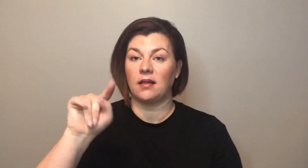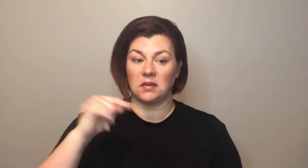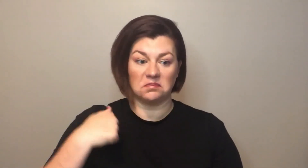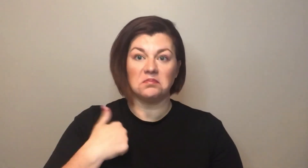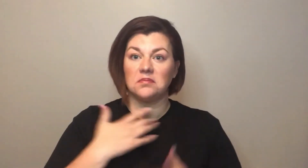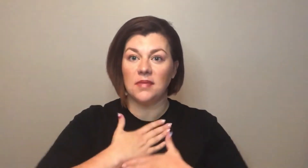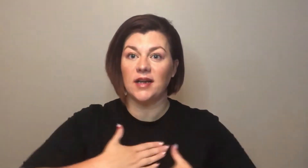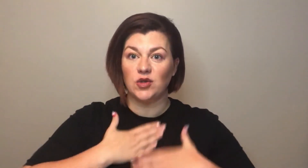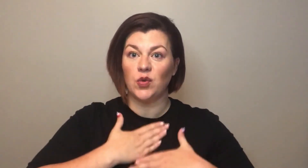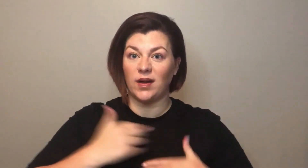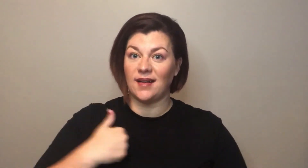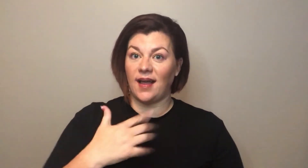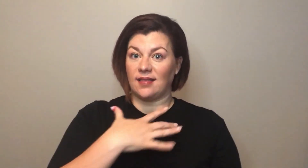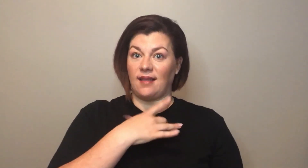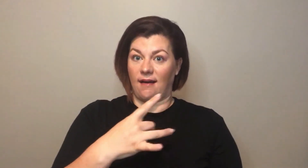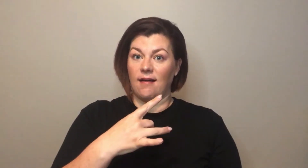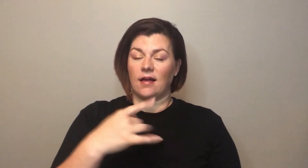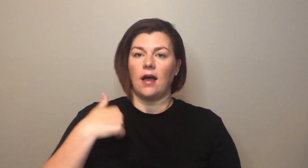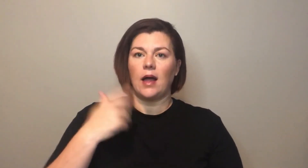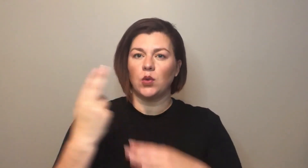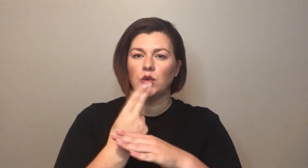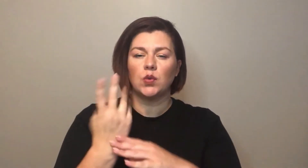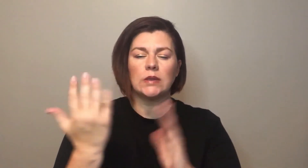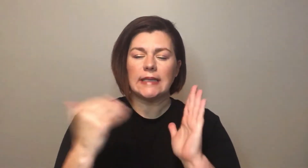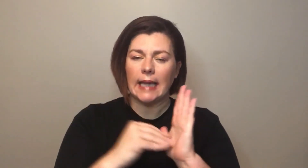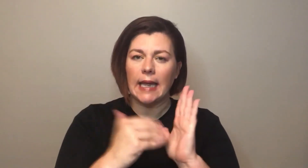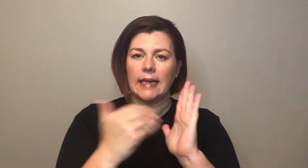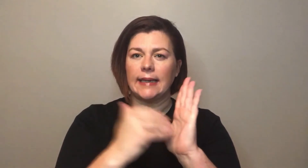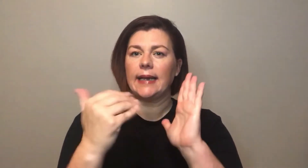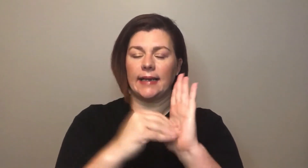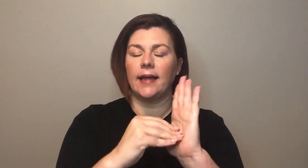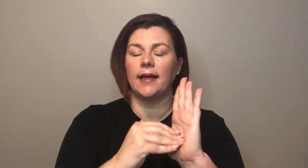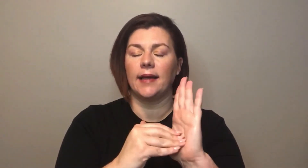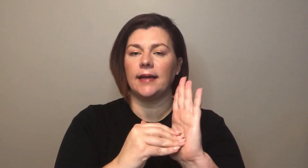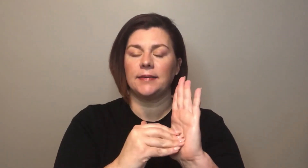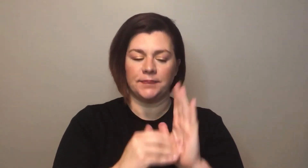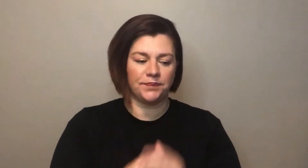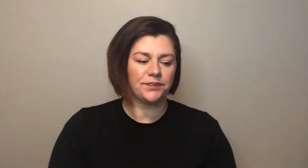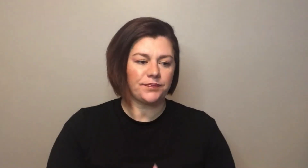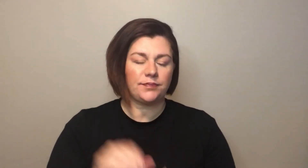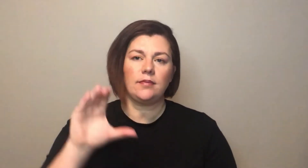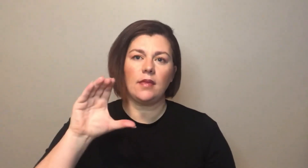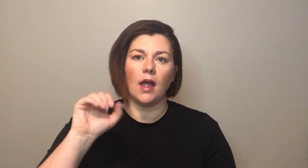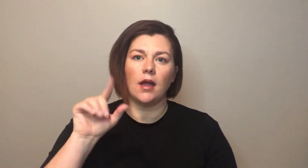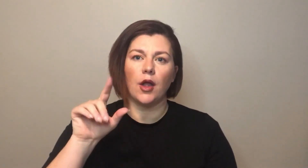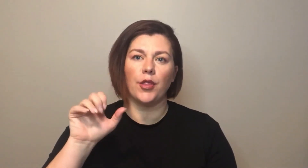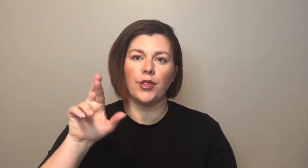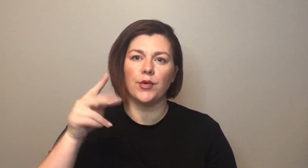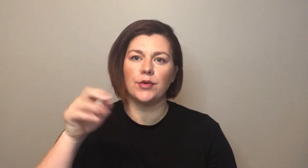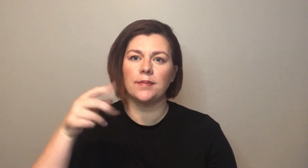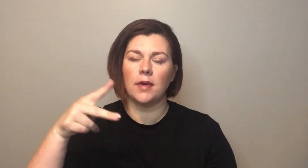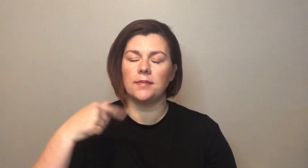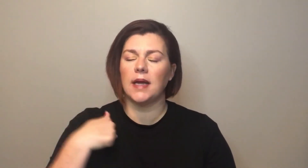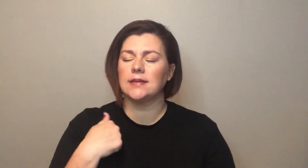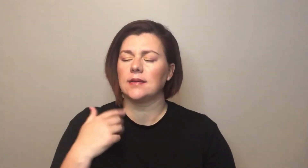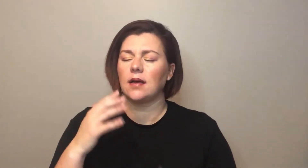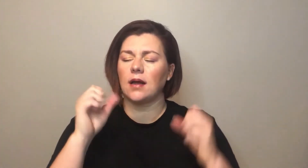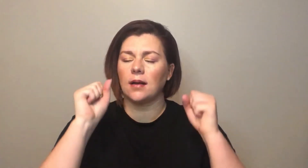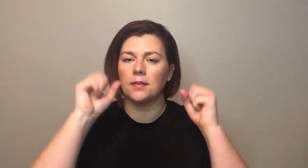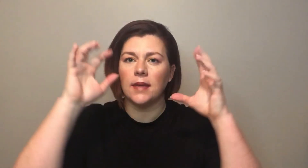about this palette is really that I enjoyed it. I feel like I'll use it again and again. Colourpop,